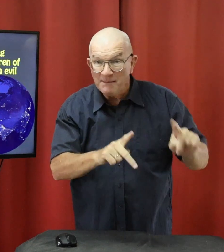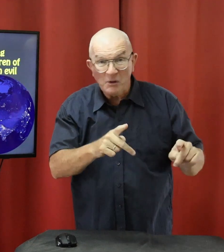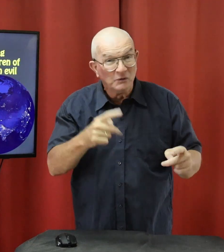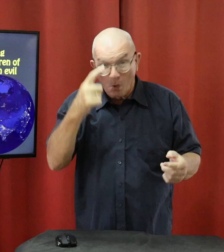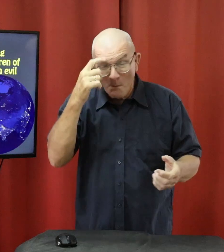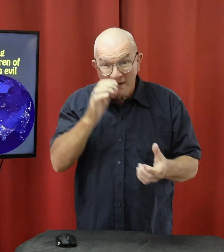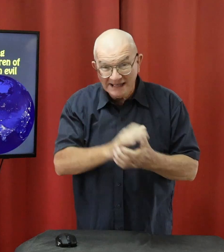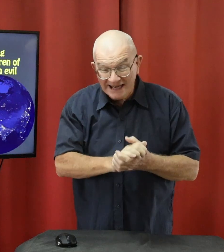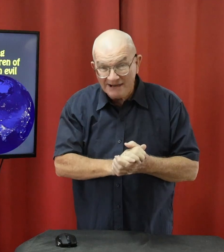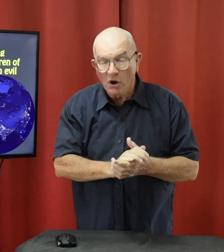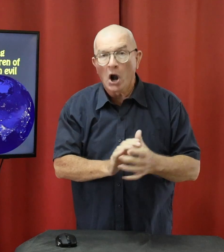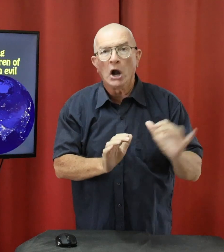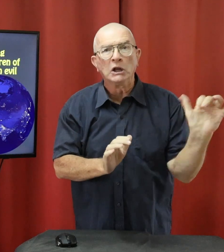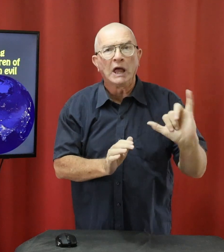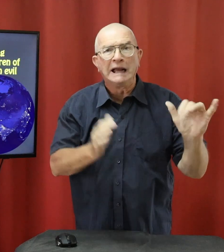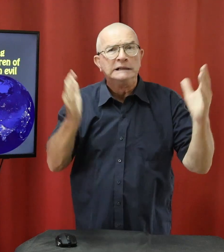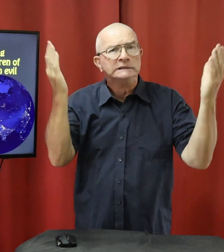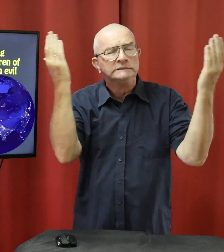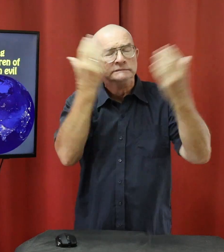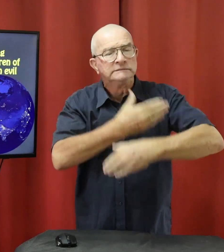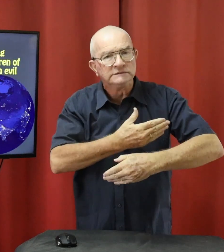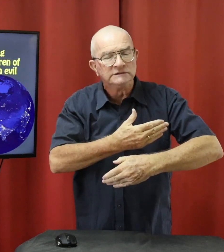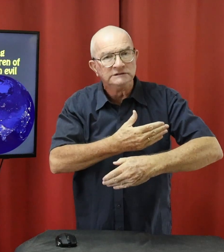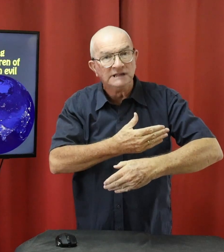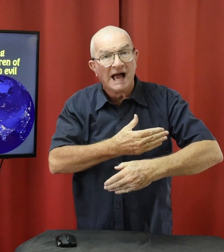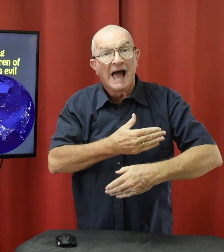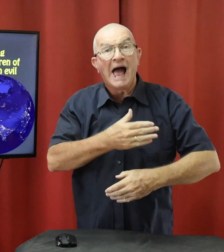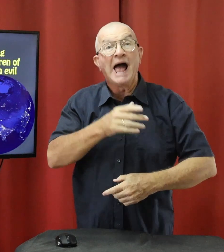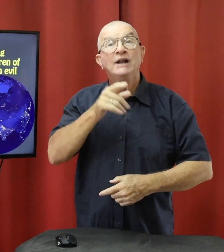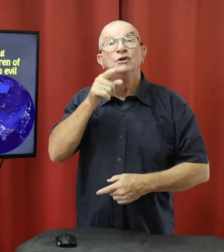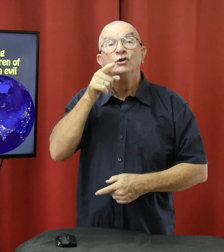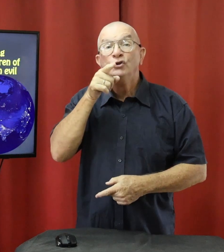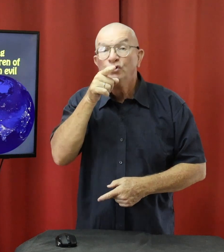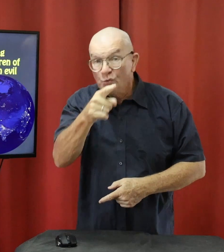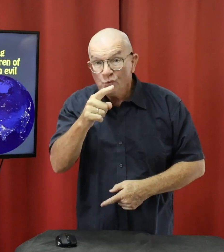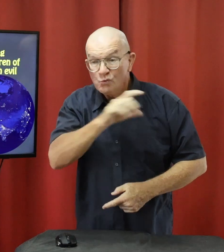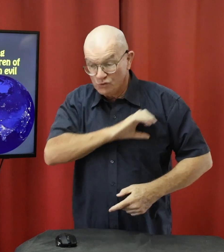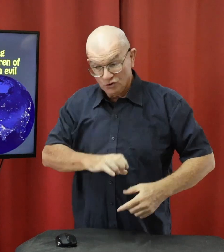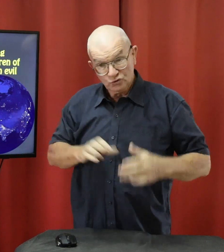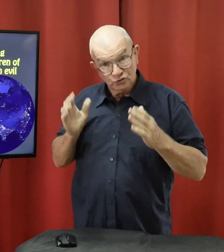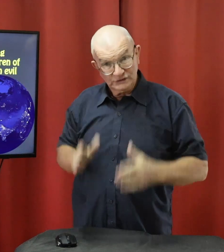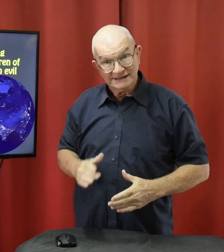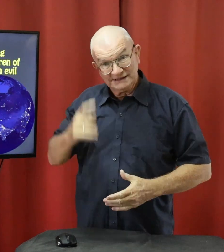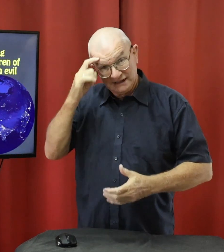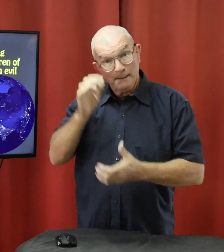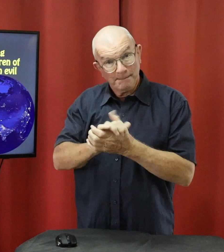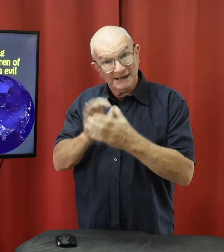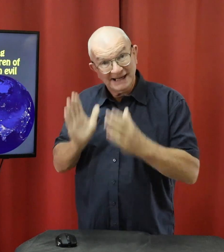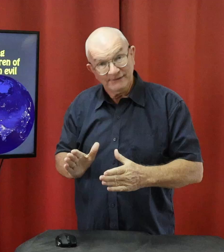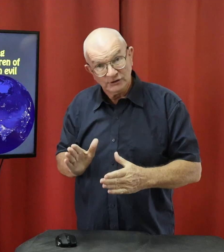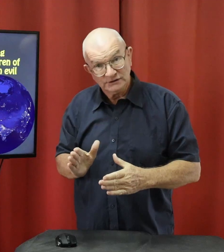And those people don't believe. They're in darkness. And Christian